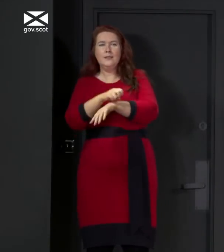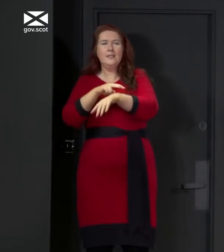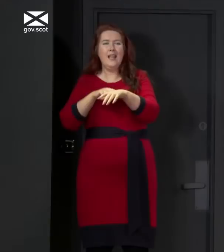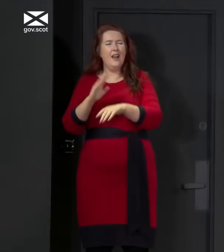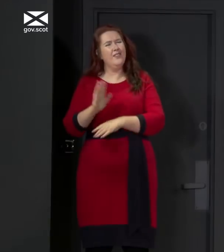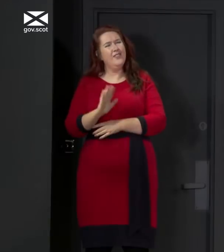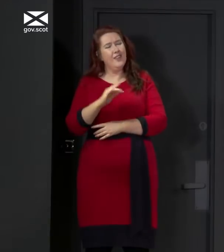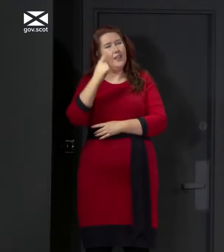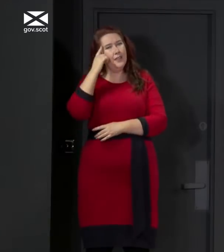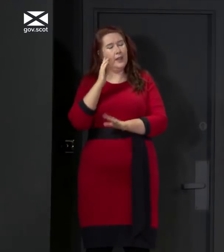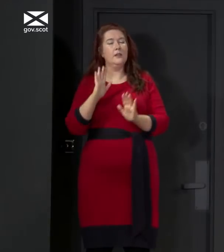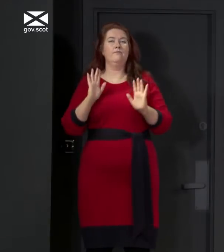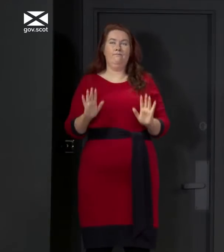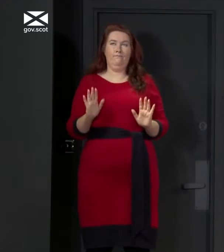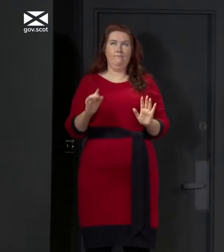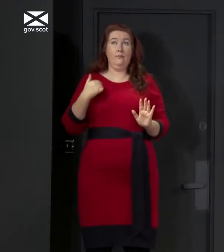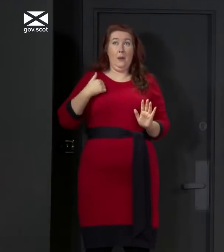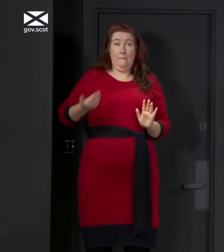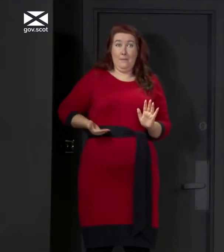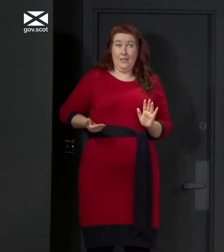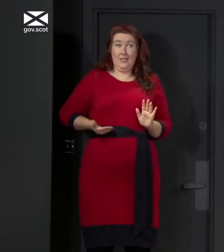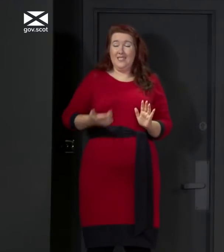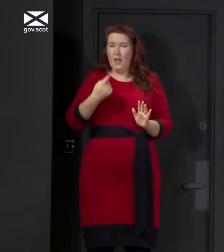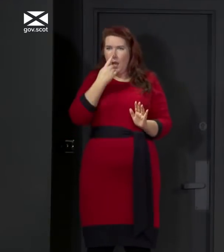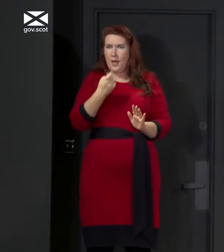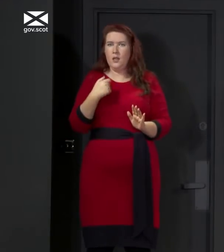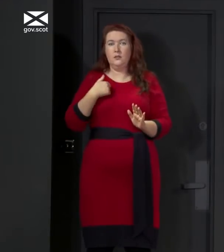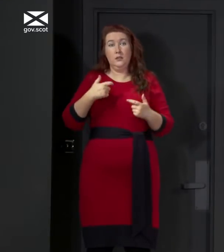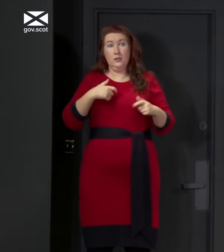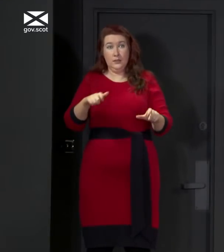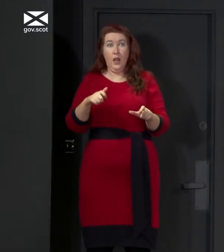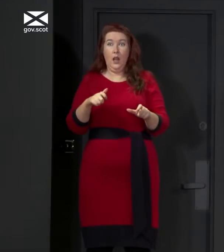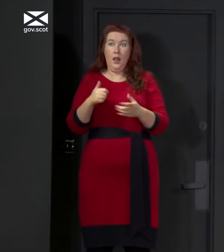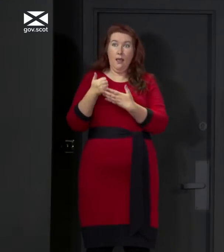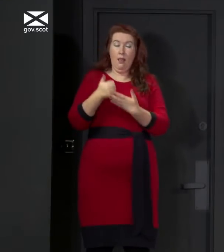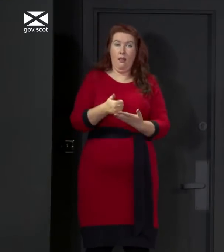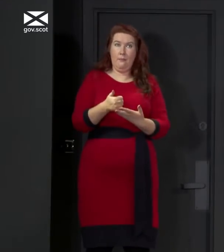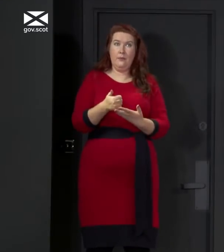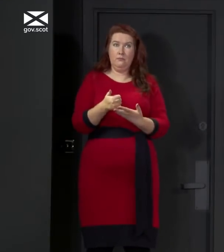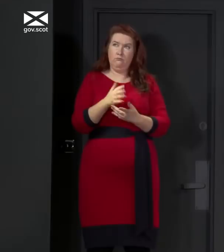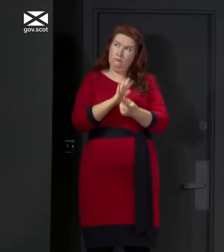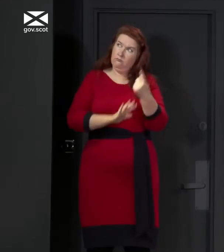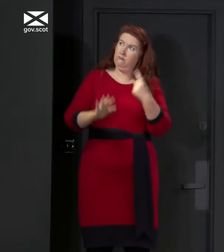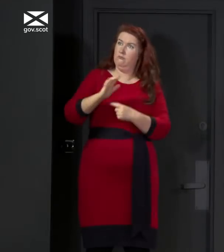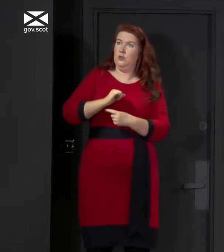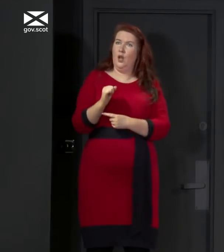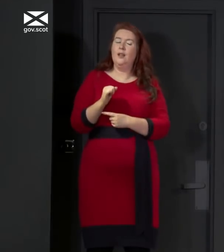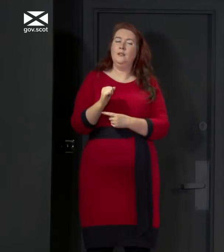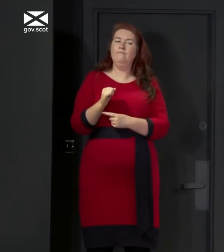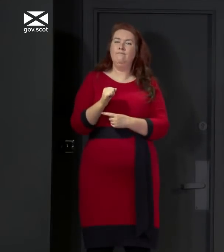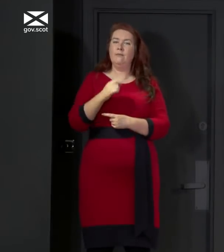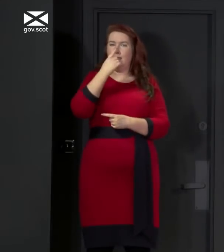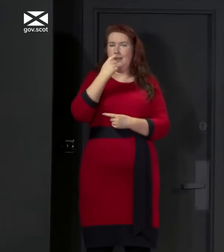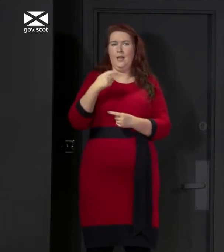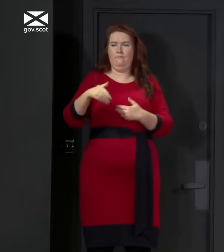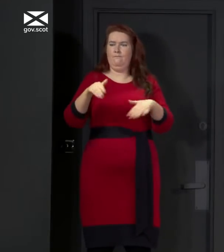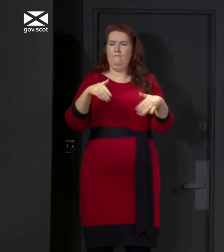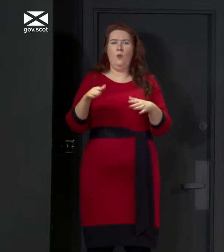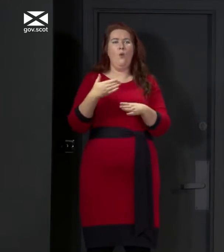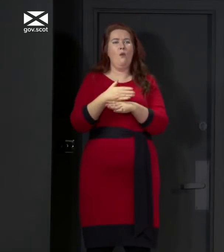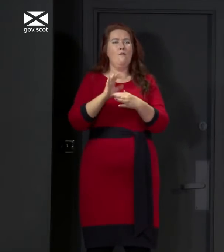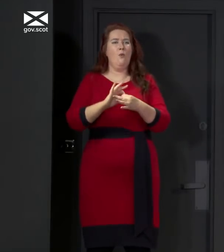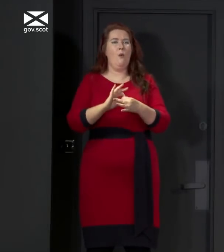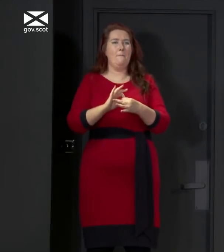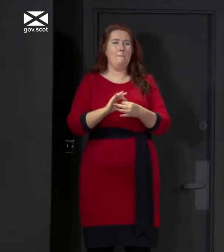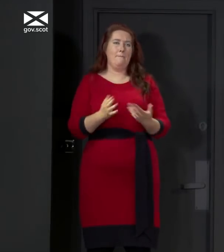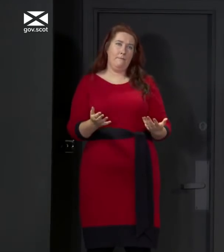means thinking about how you as a business can maximise your contribution to the collective challenge that we all now face. And